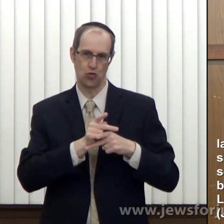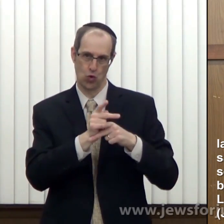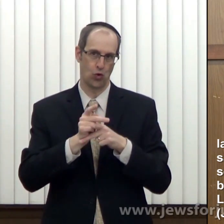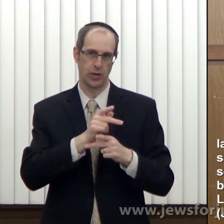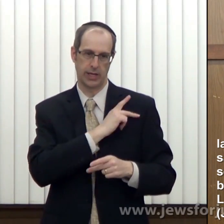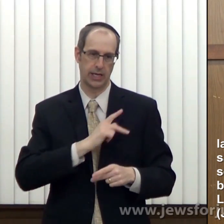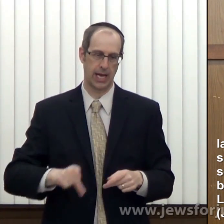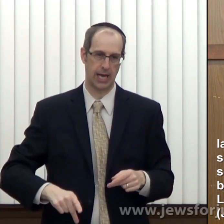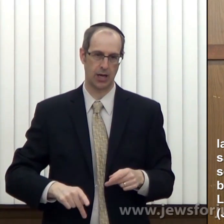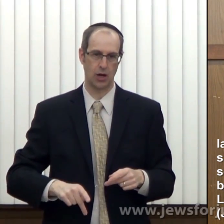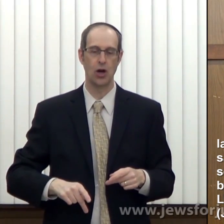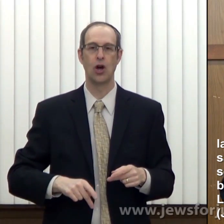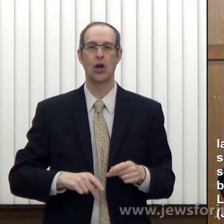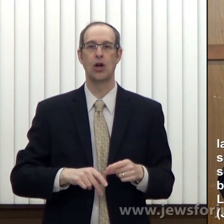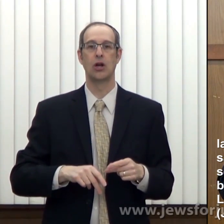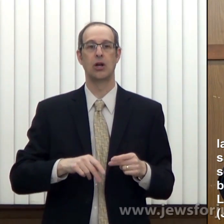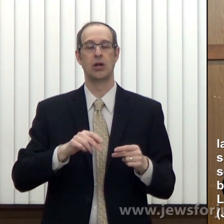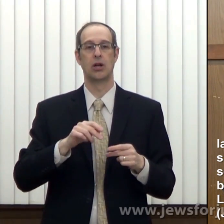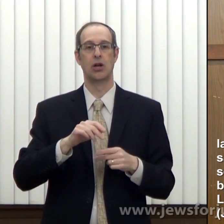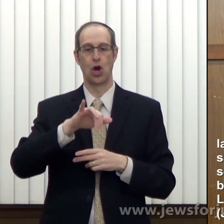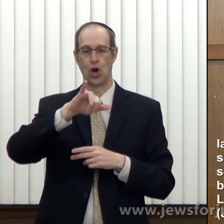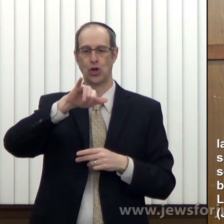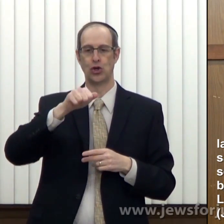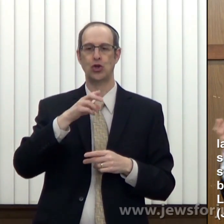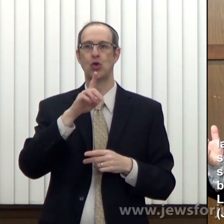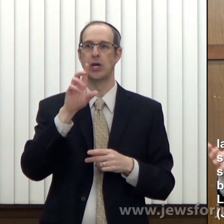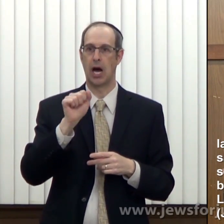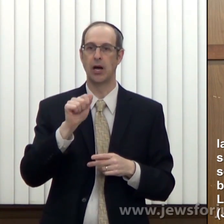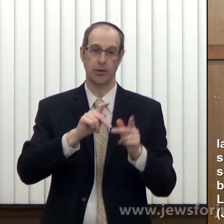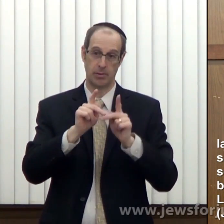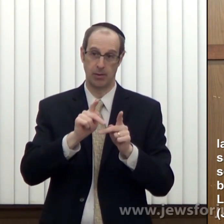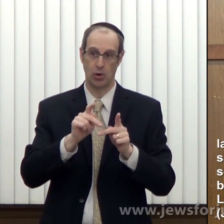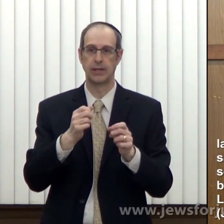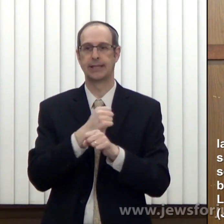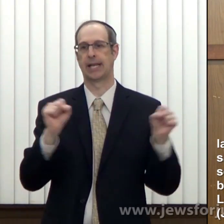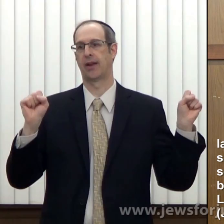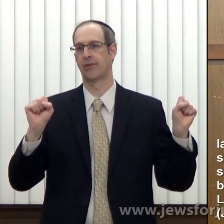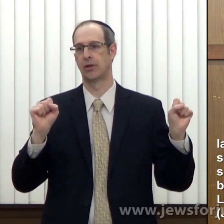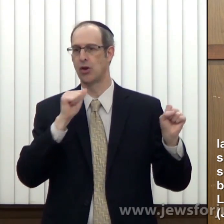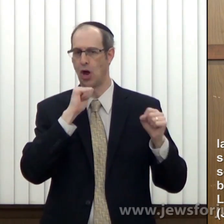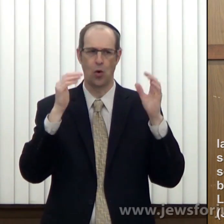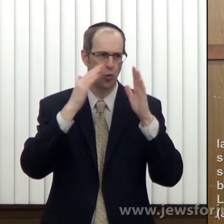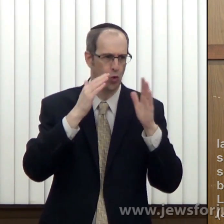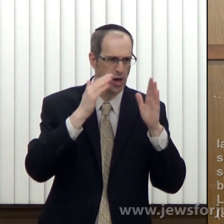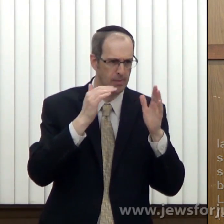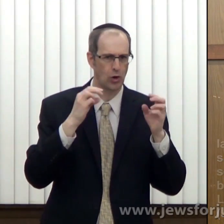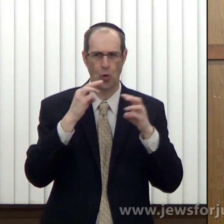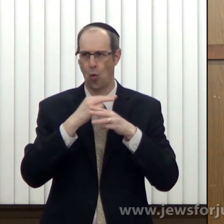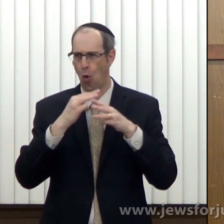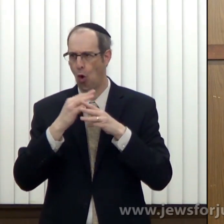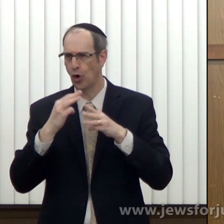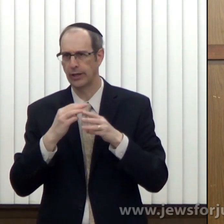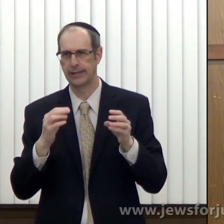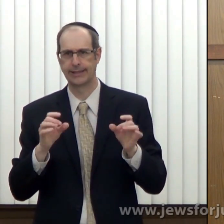Judah will be safe. We're going to be in safety. We're not going to have to worry about any more war and